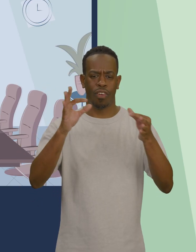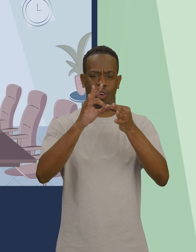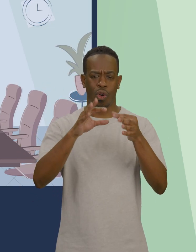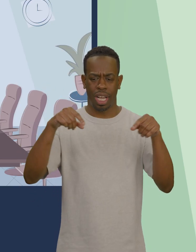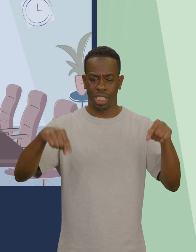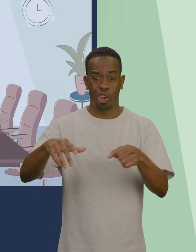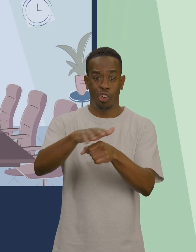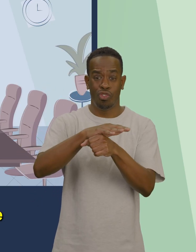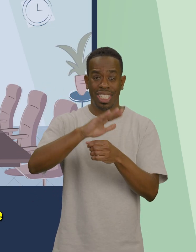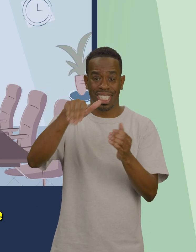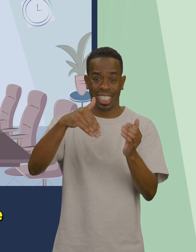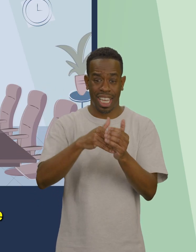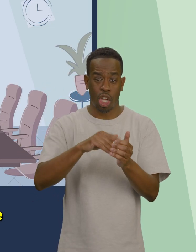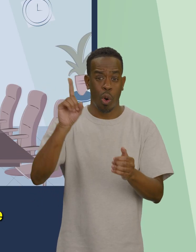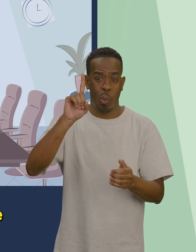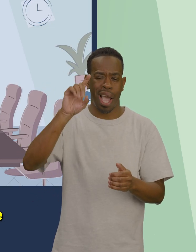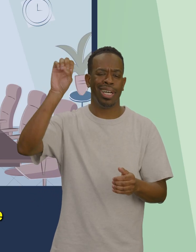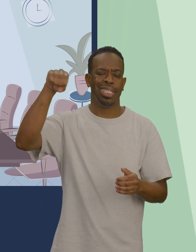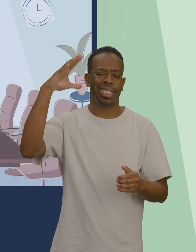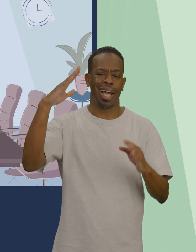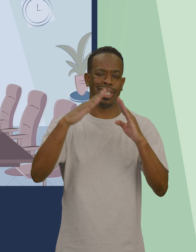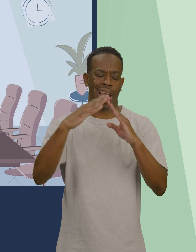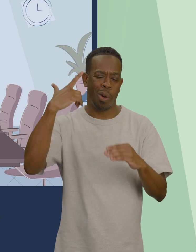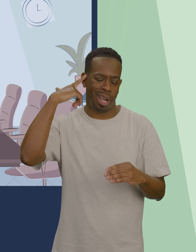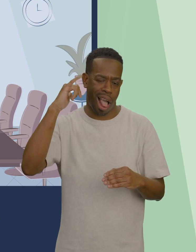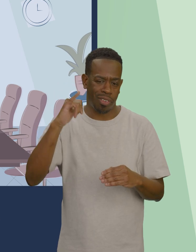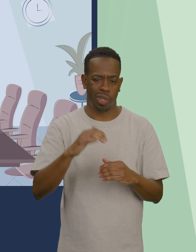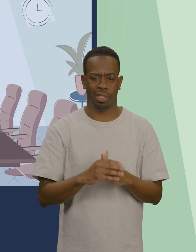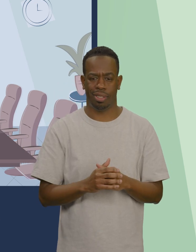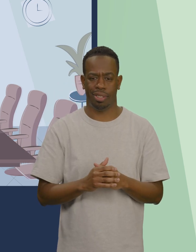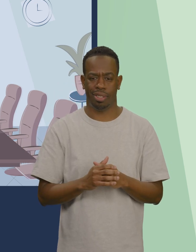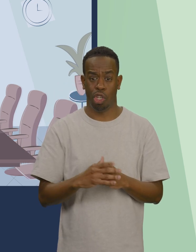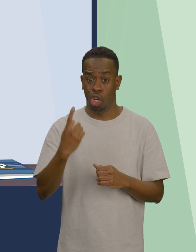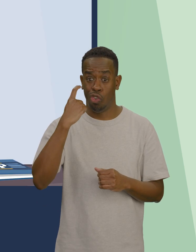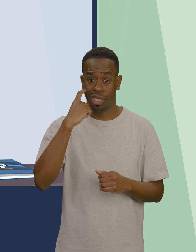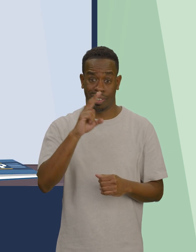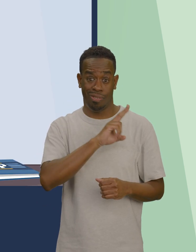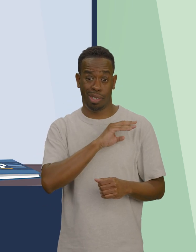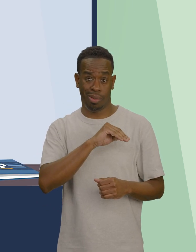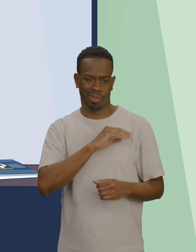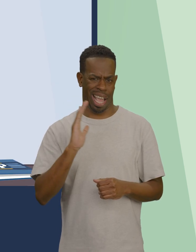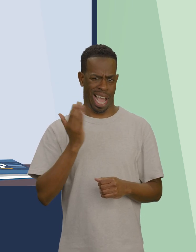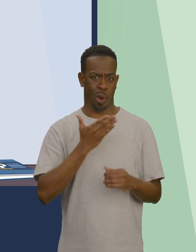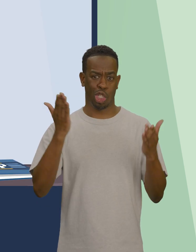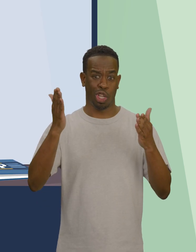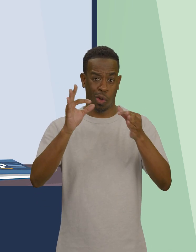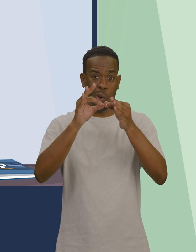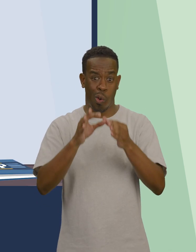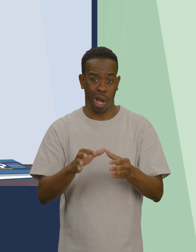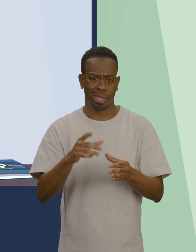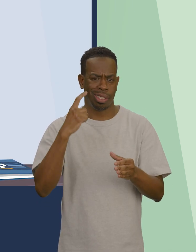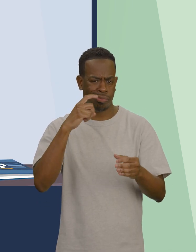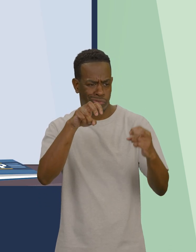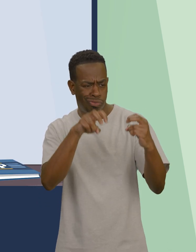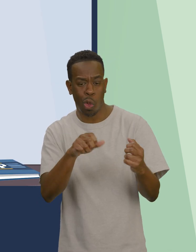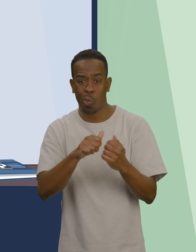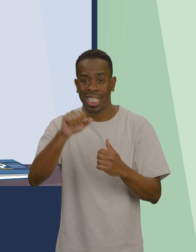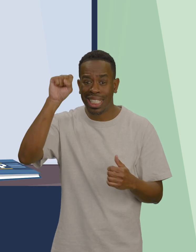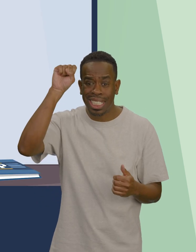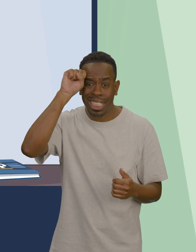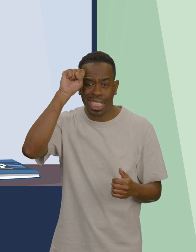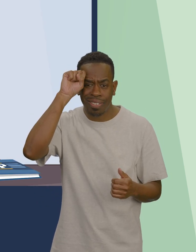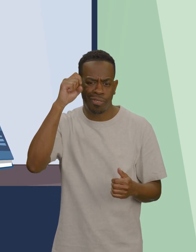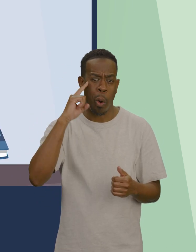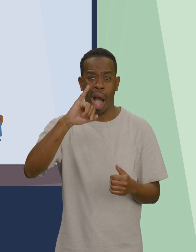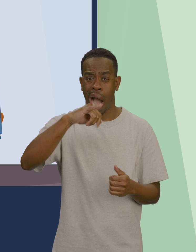Dani, a service coordinator at the Regional Center here in Sunnytown, California. Recently, Vinny, one of our service coordinators, sat down